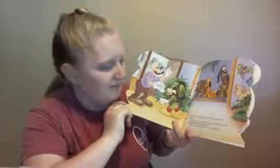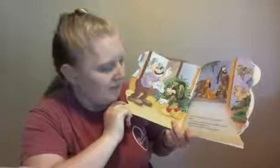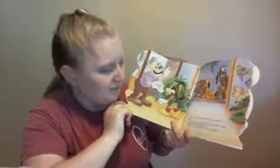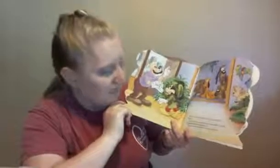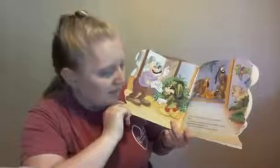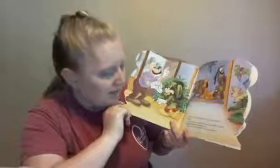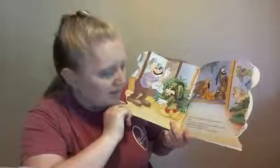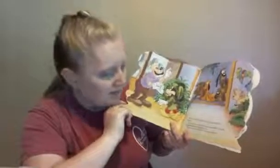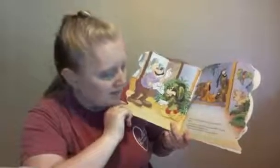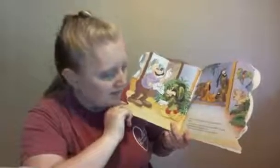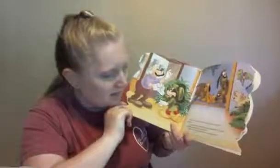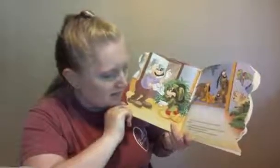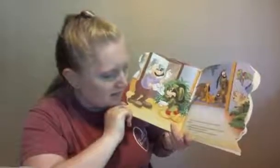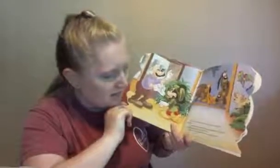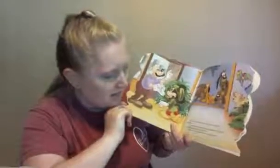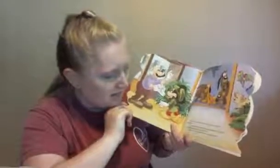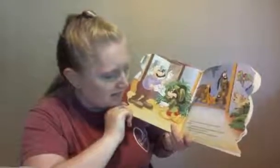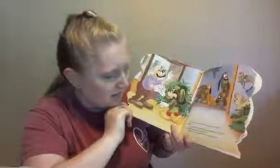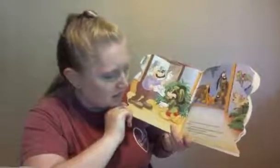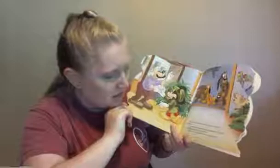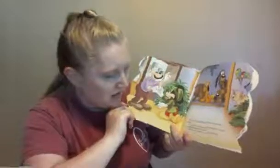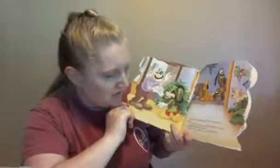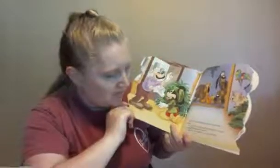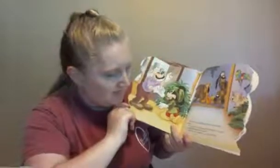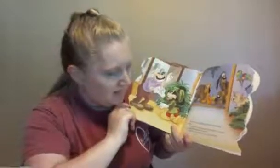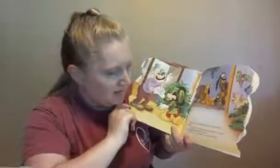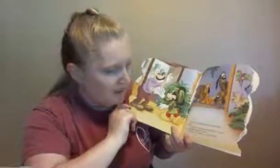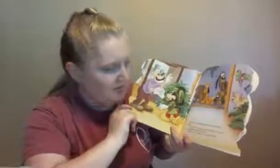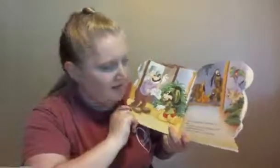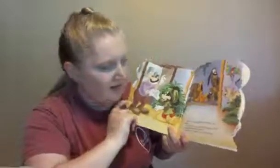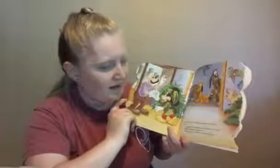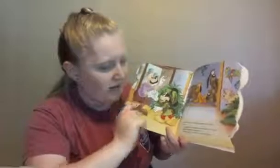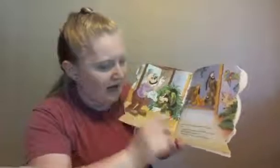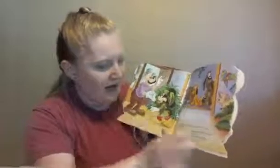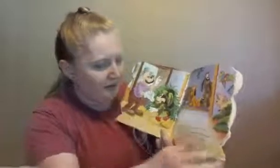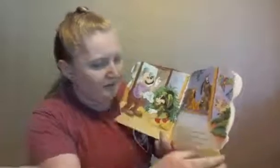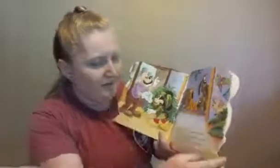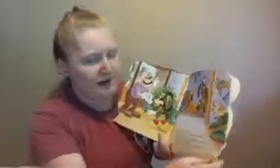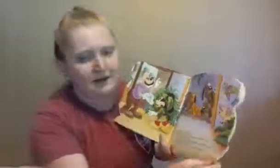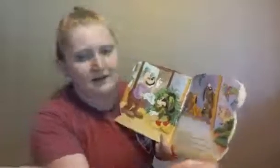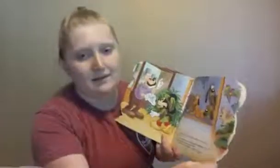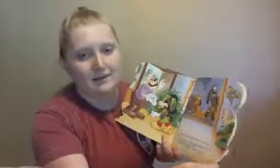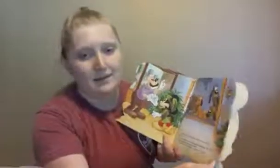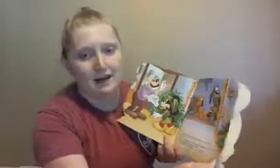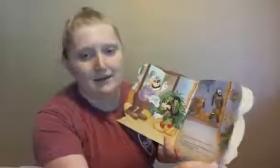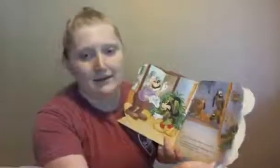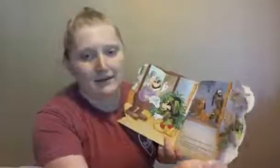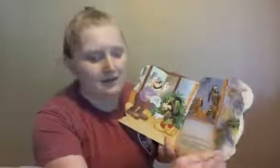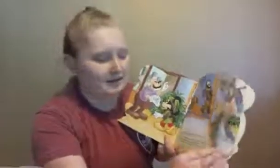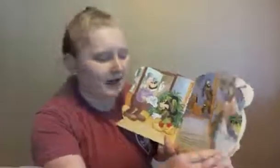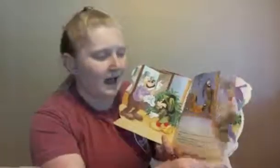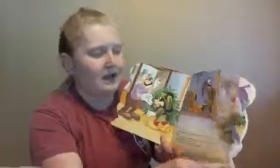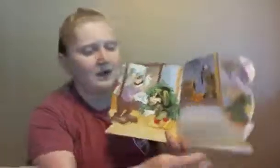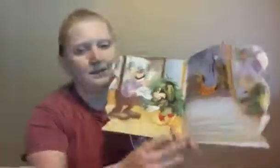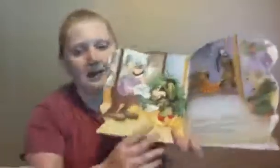said, handing Mickey his paycheck. Easy as pie, replied a very tired